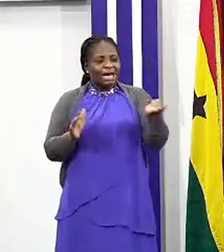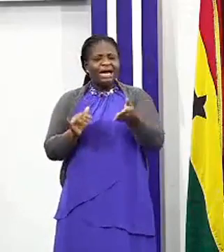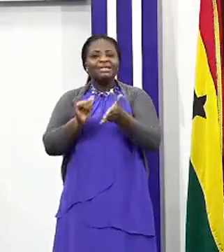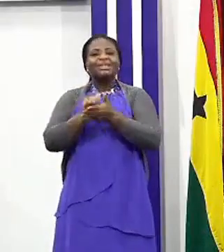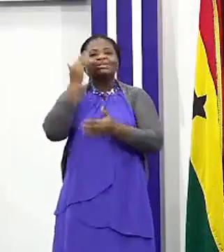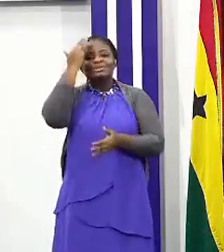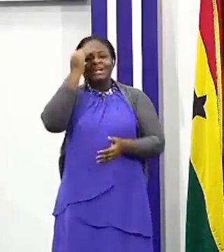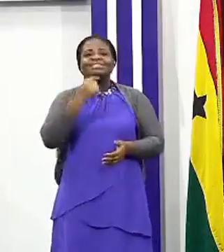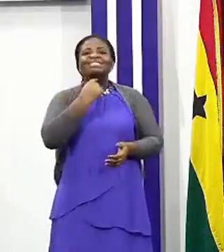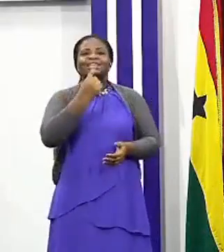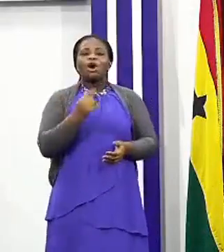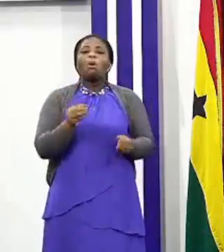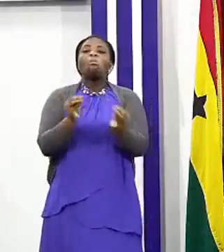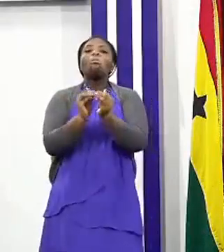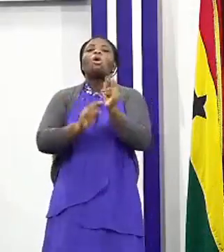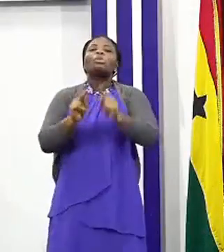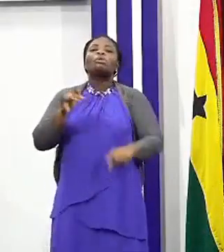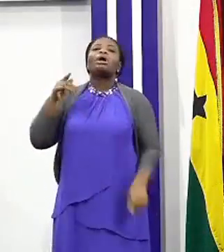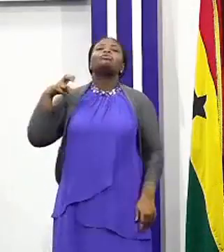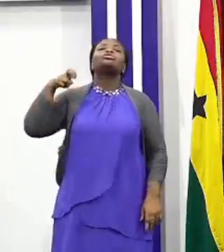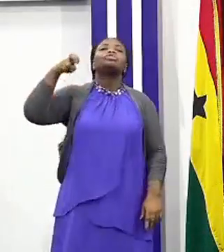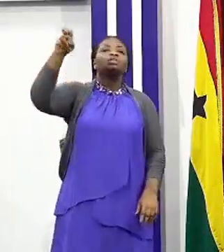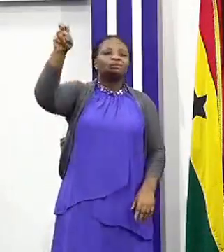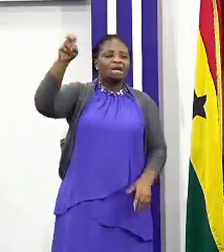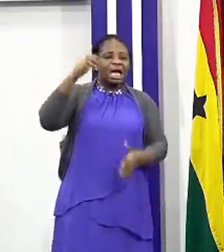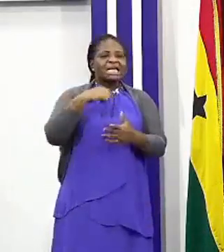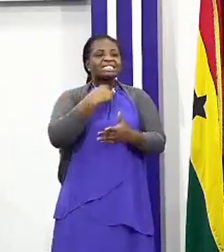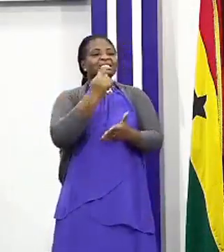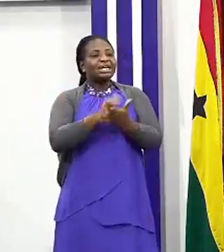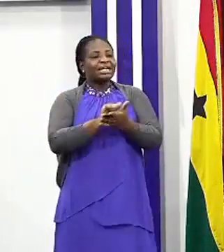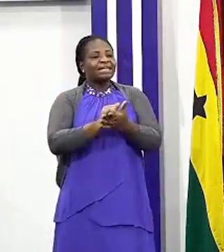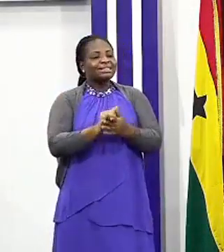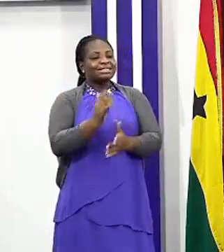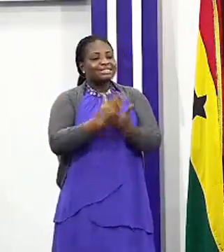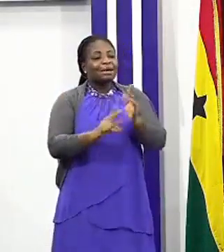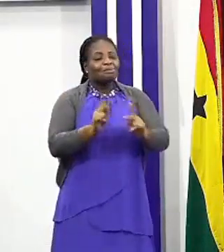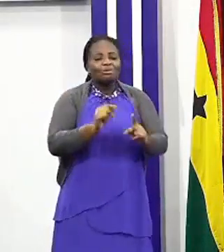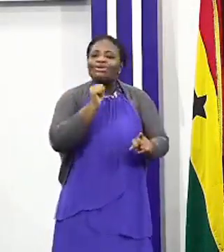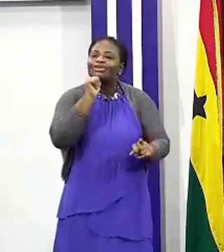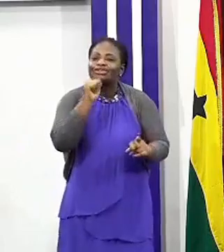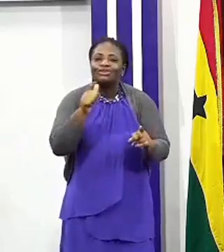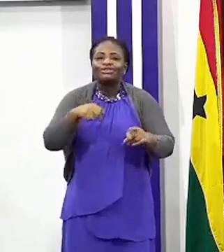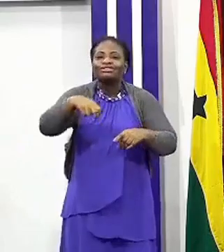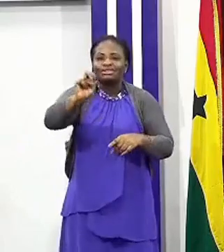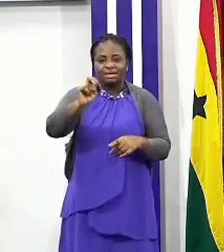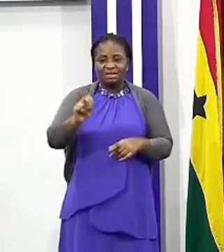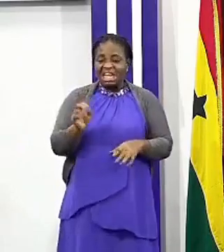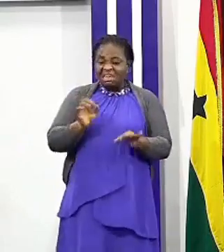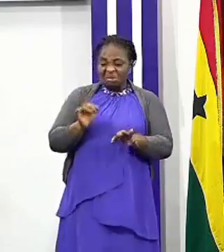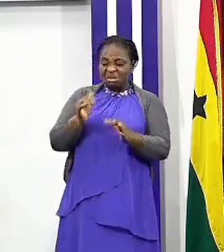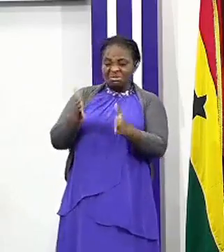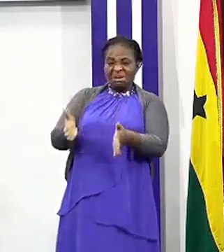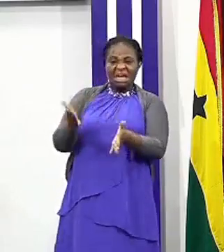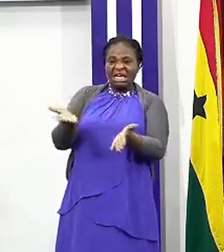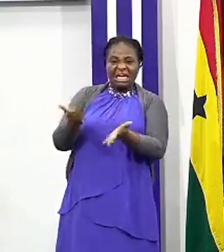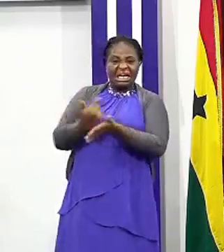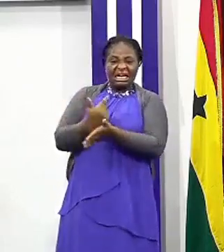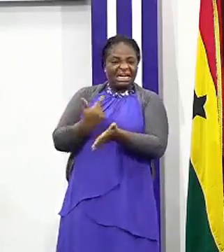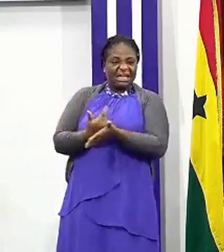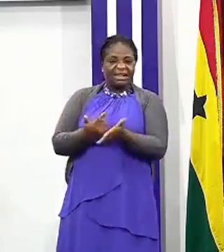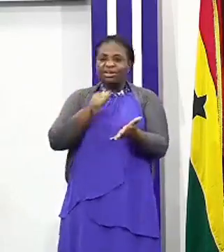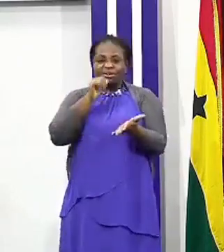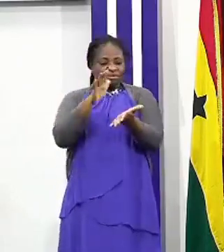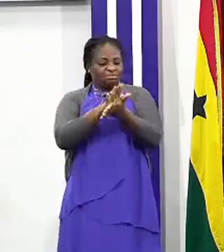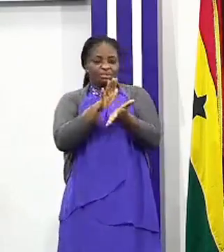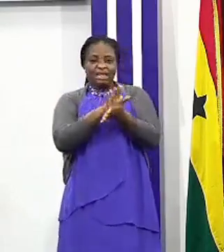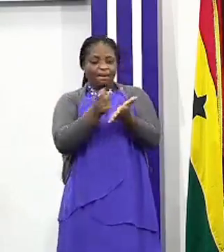to tell you that people have traveled. That's why we're able to tell you that some people have not traveled. You don't have travel history written on the tube. It's on the form.